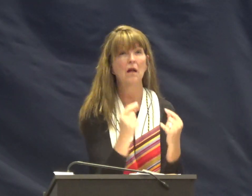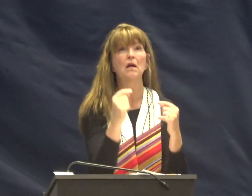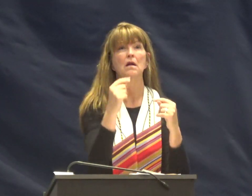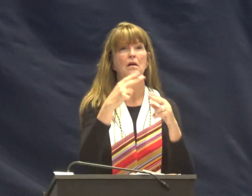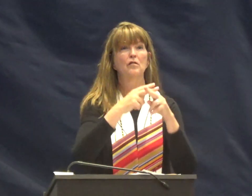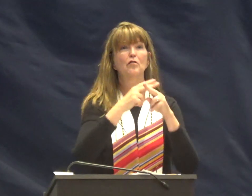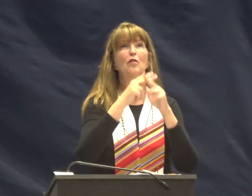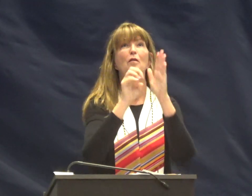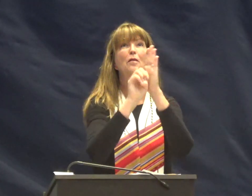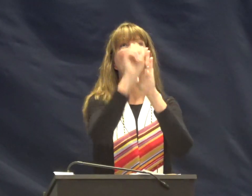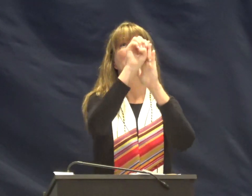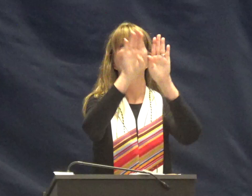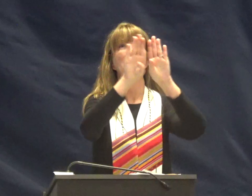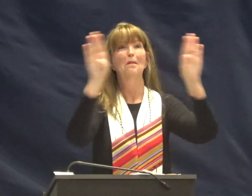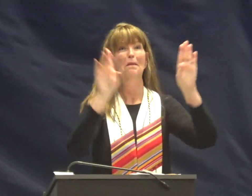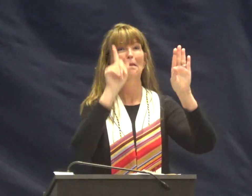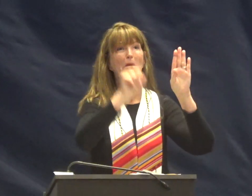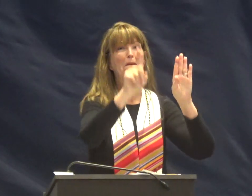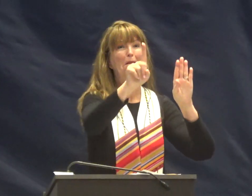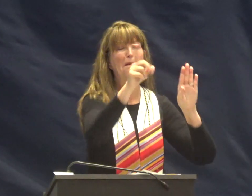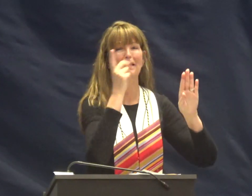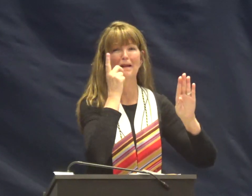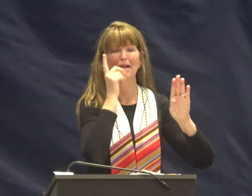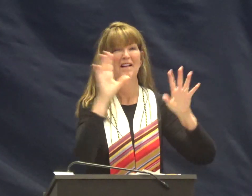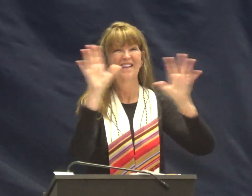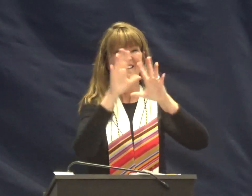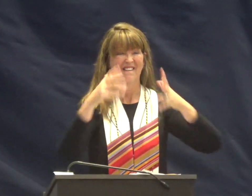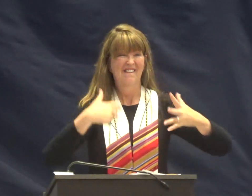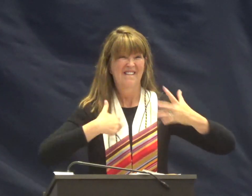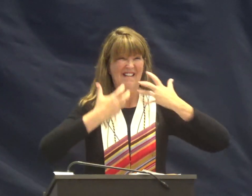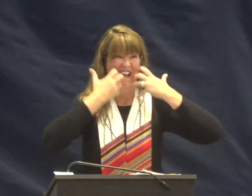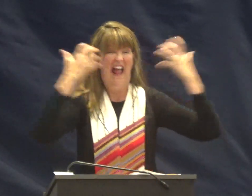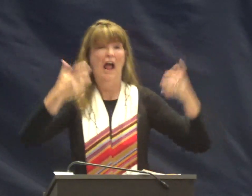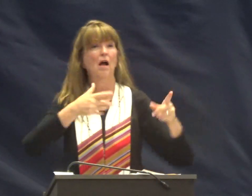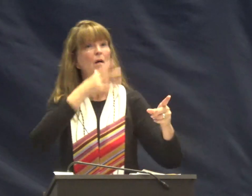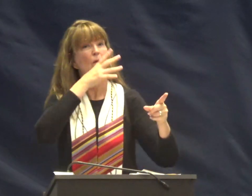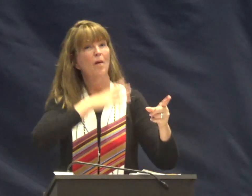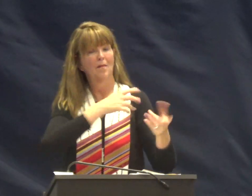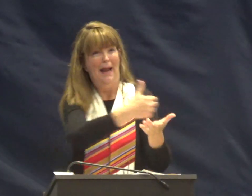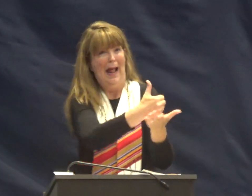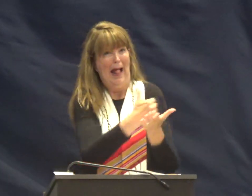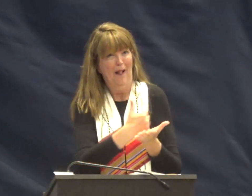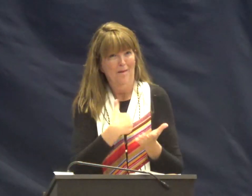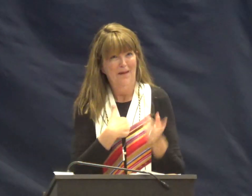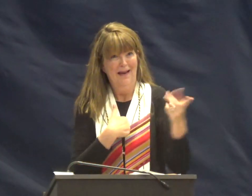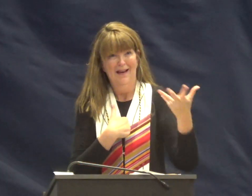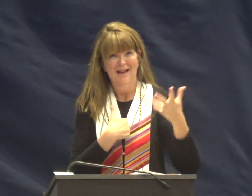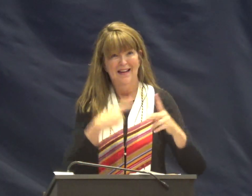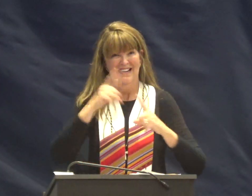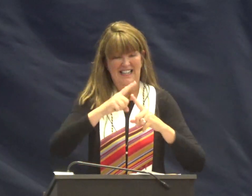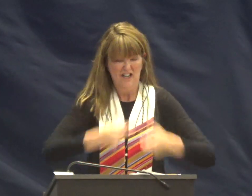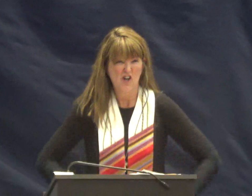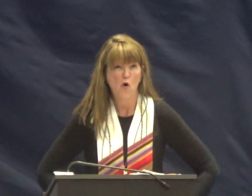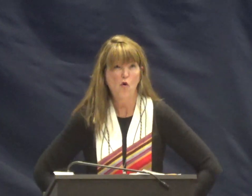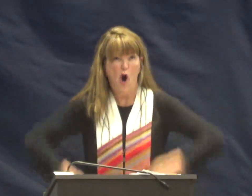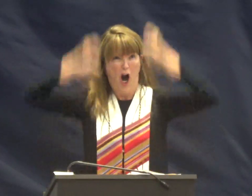hot. And I said, what? So before the elevator opened, I screamed, and then this woman helped him. We took